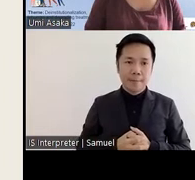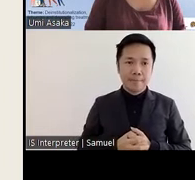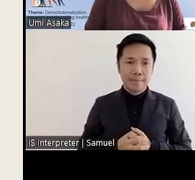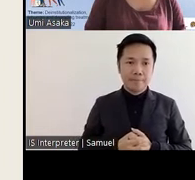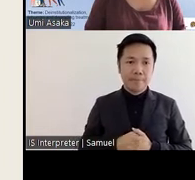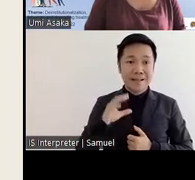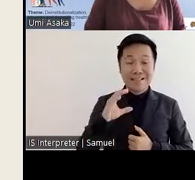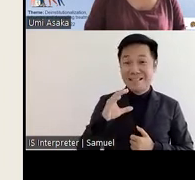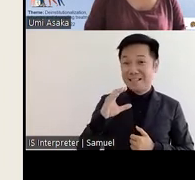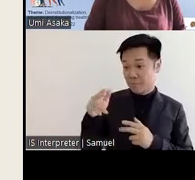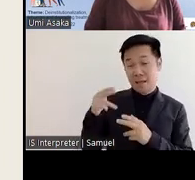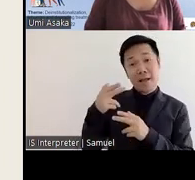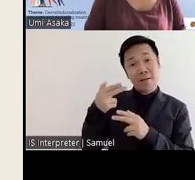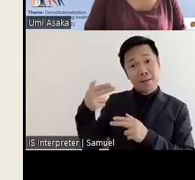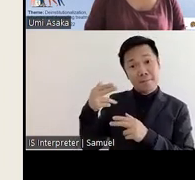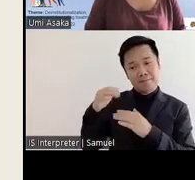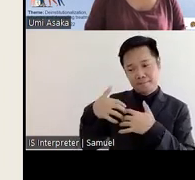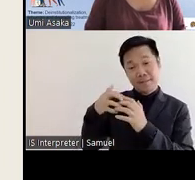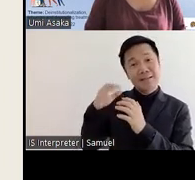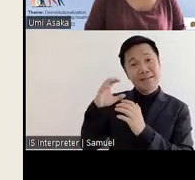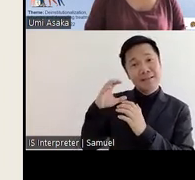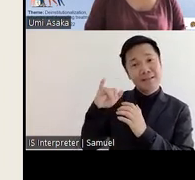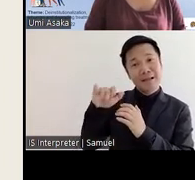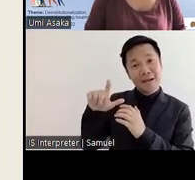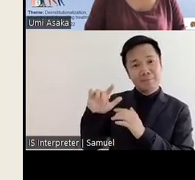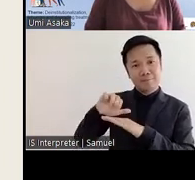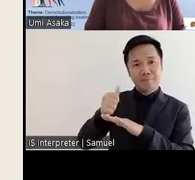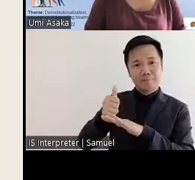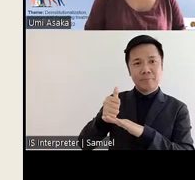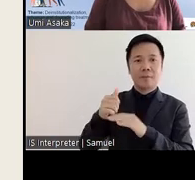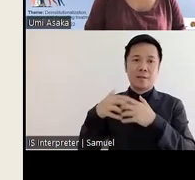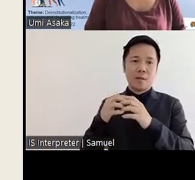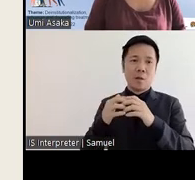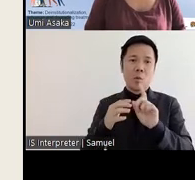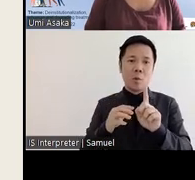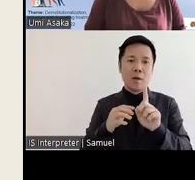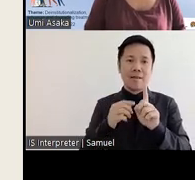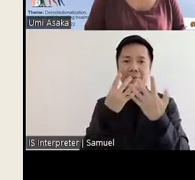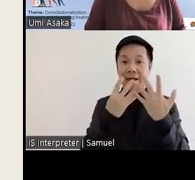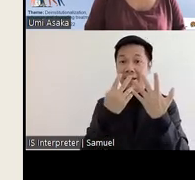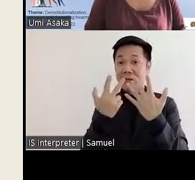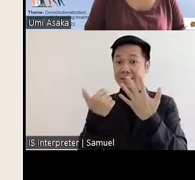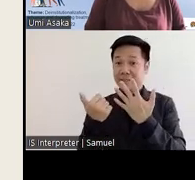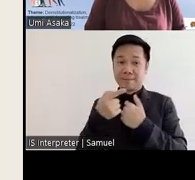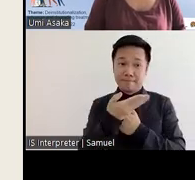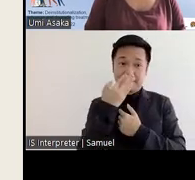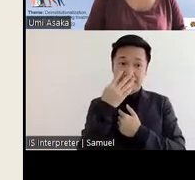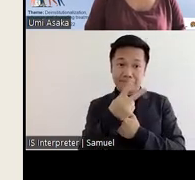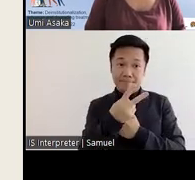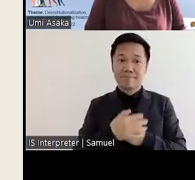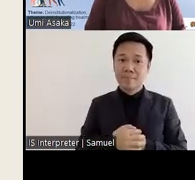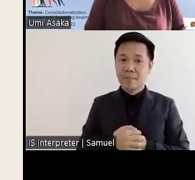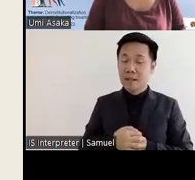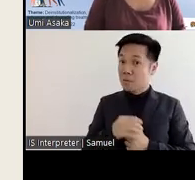in Tokyo. They lobbied the government to build the system to provide pay support workers so that they are able to live in